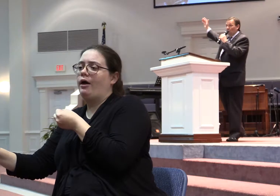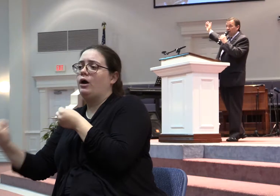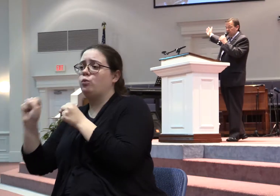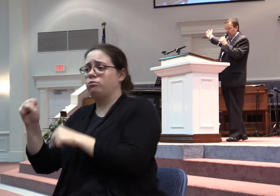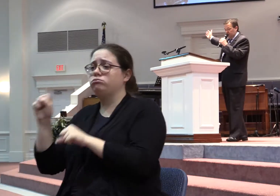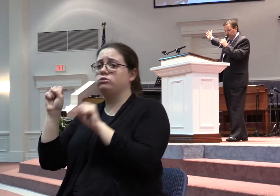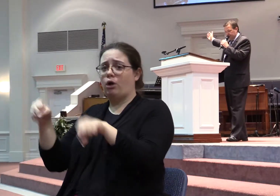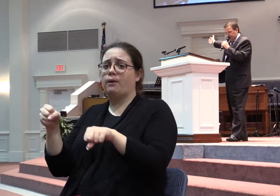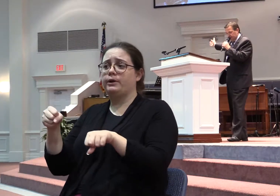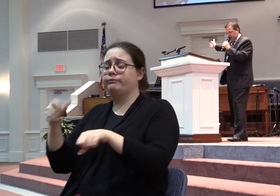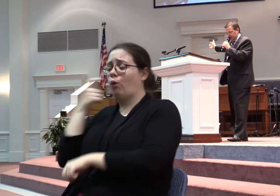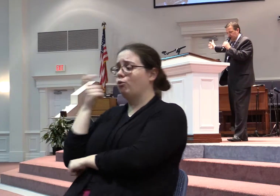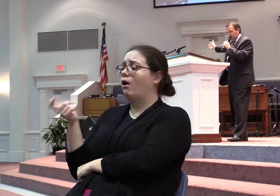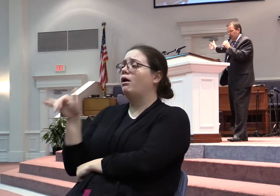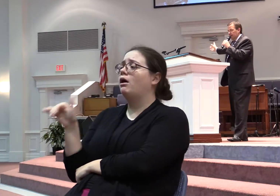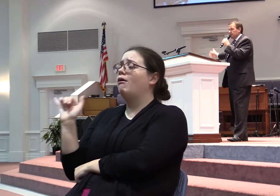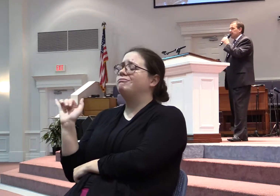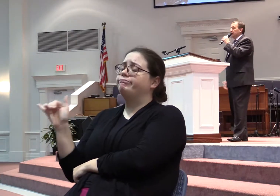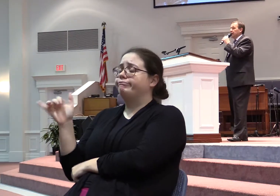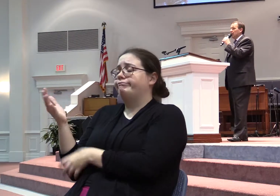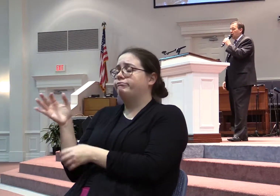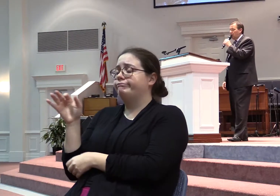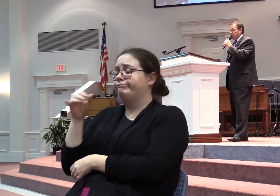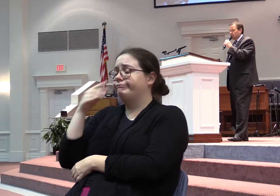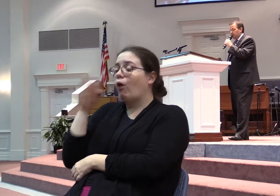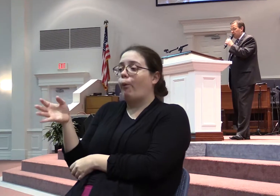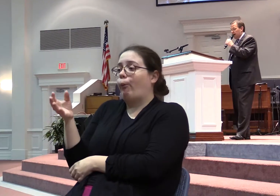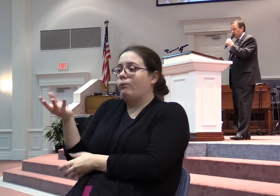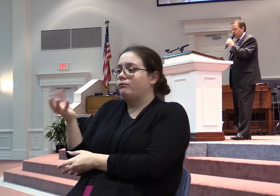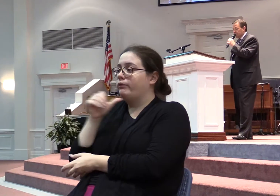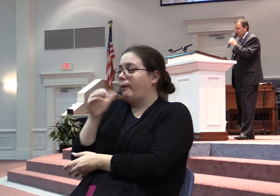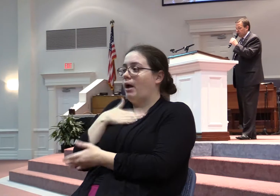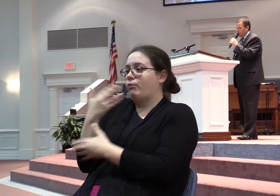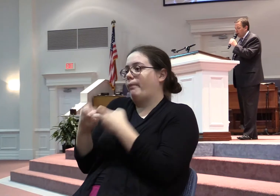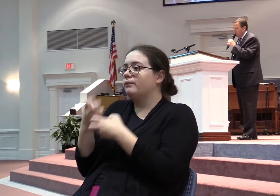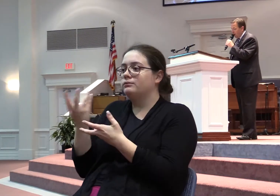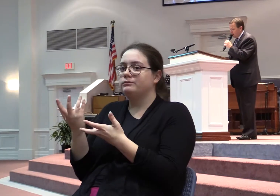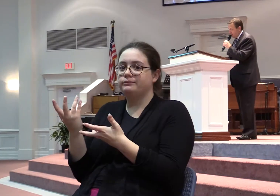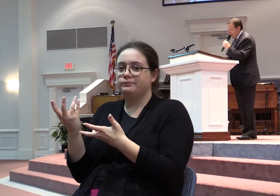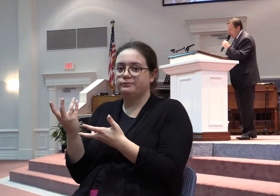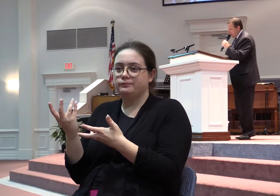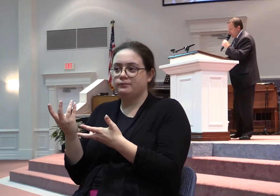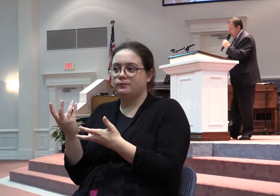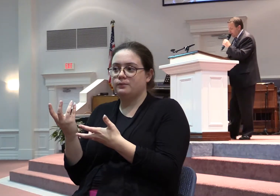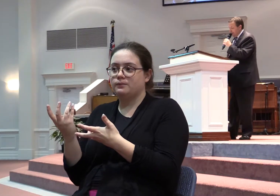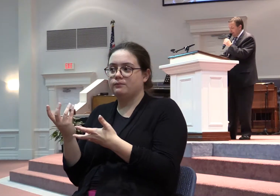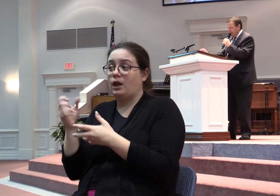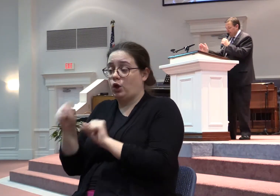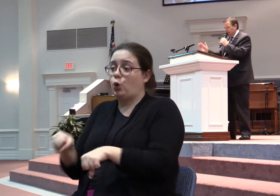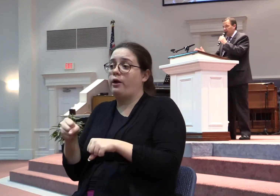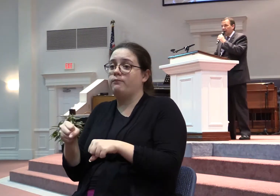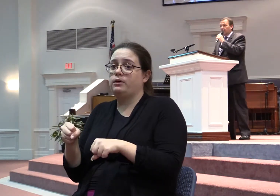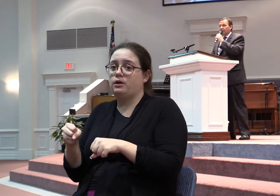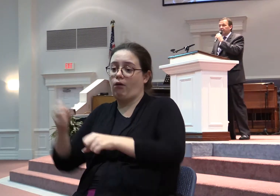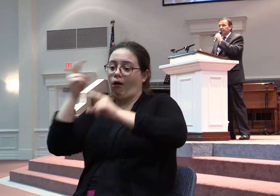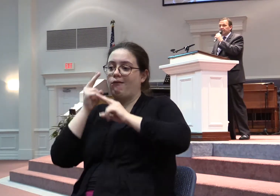able to watch from a distance. Instead of being lost in the mountains and in some unmarked grave, he could have been given